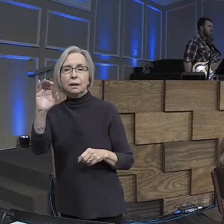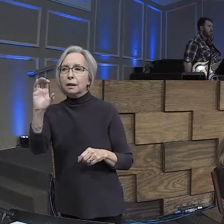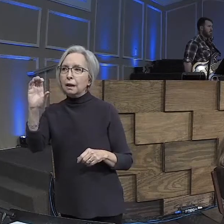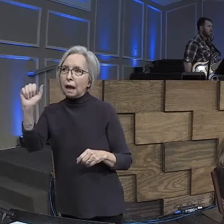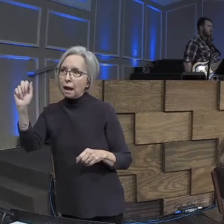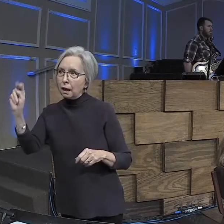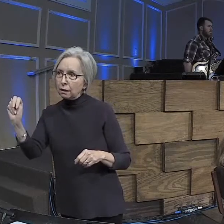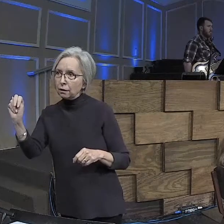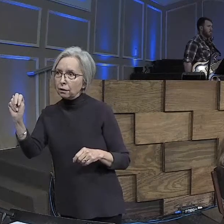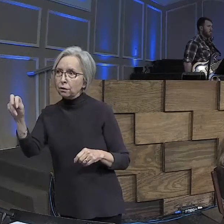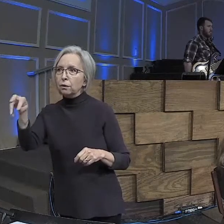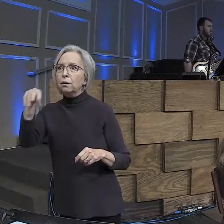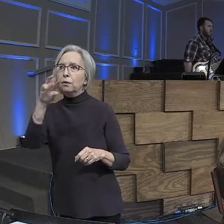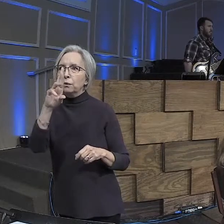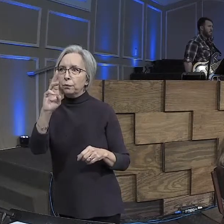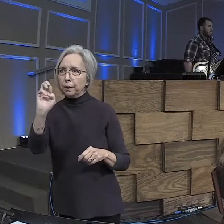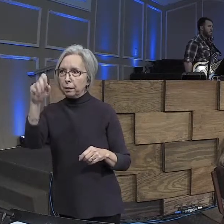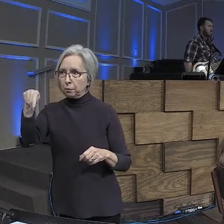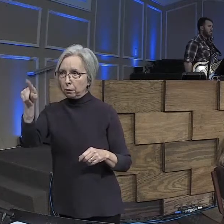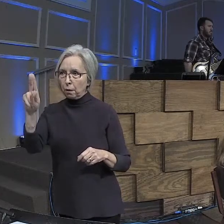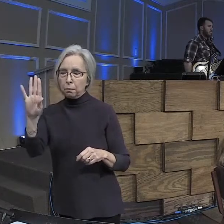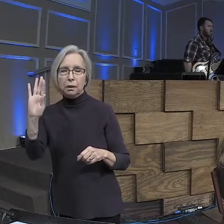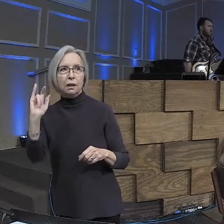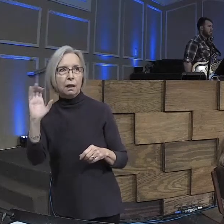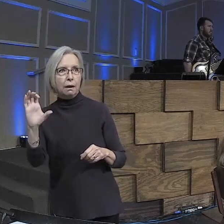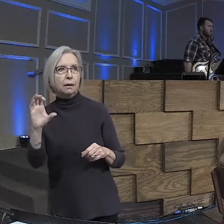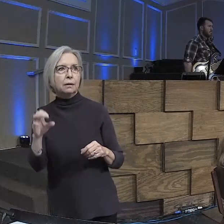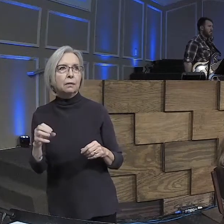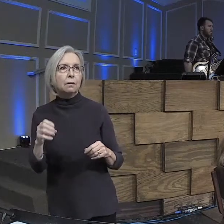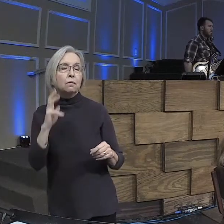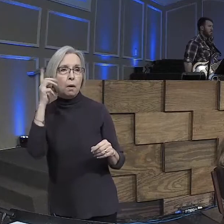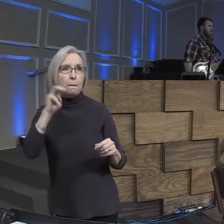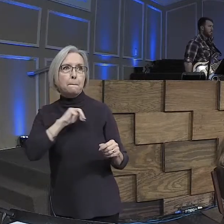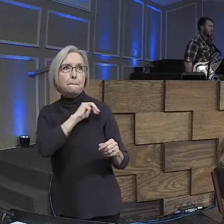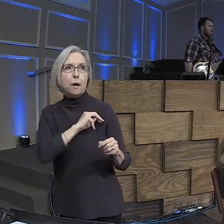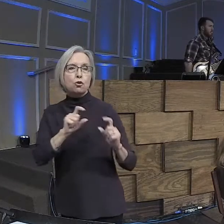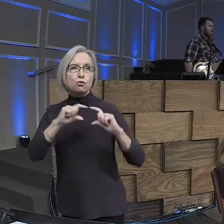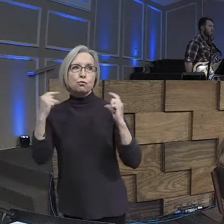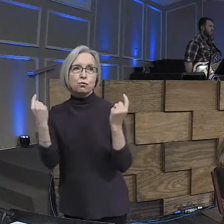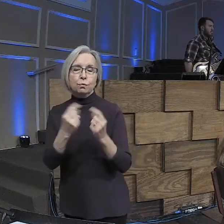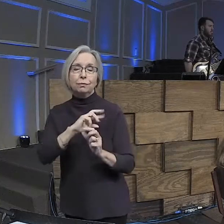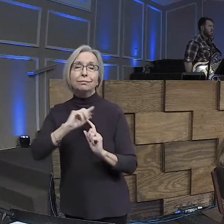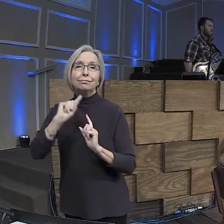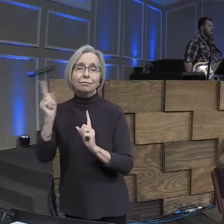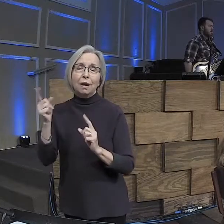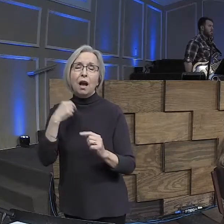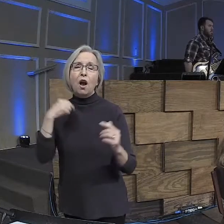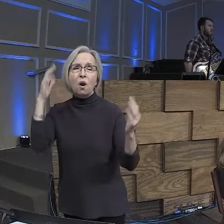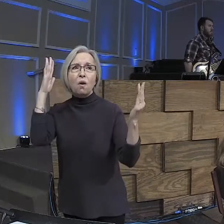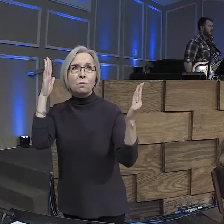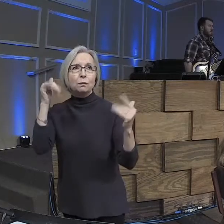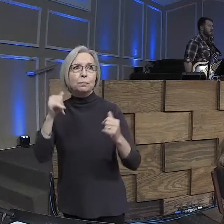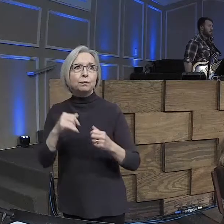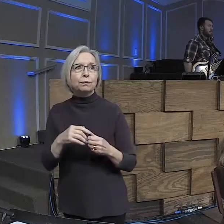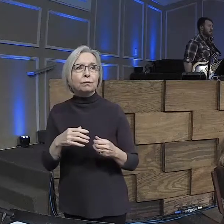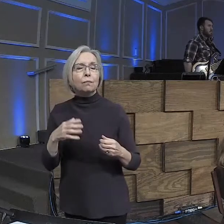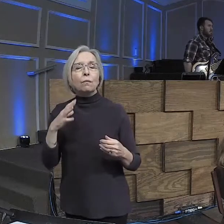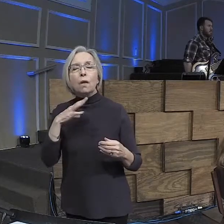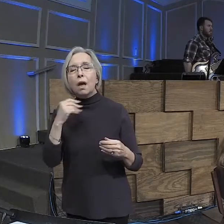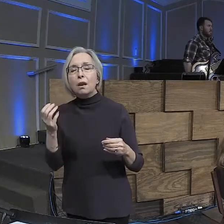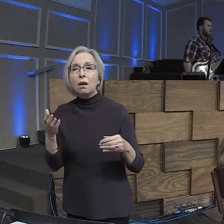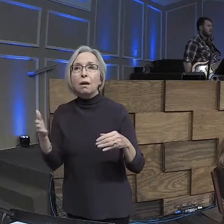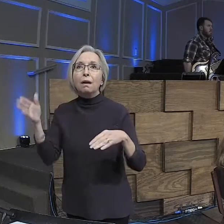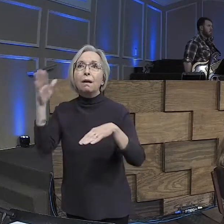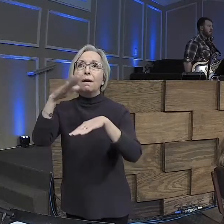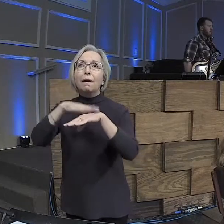they'll be able to host more missions groups in 2021. And on top of that, as we prayed through the